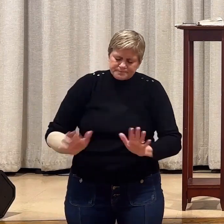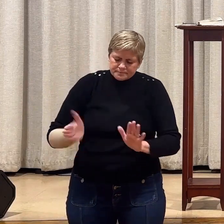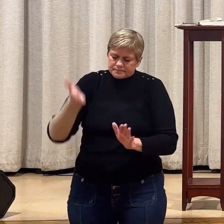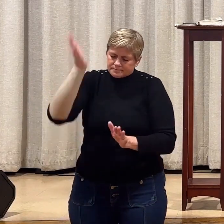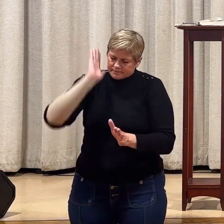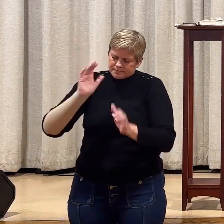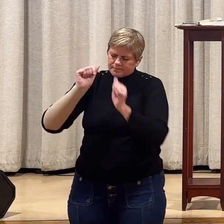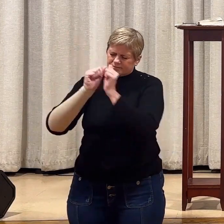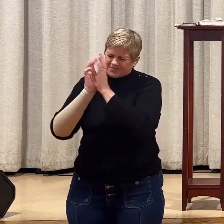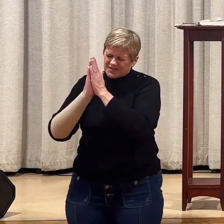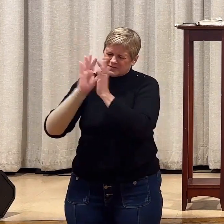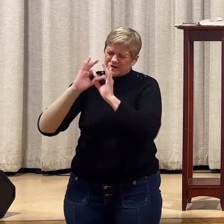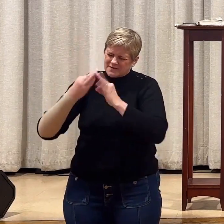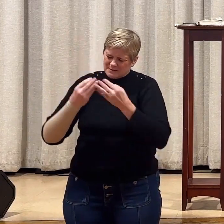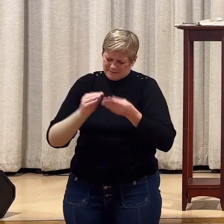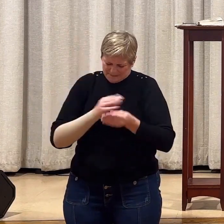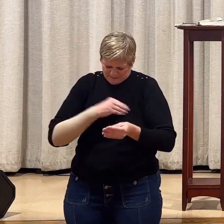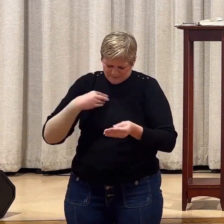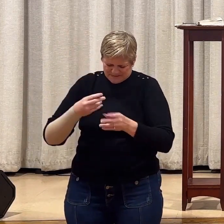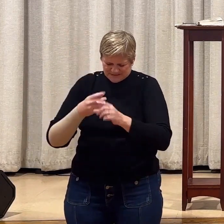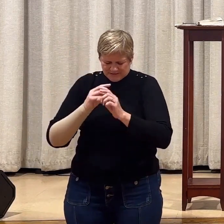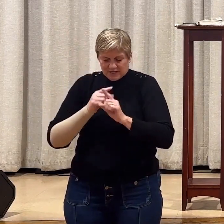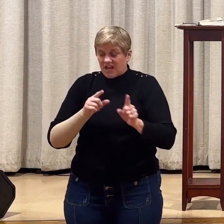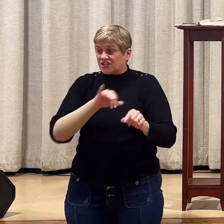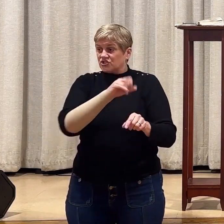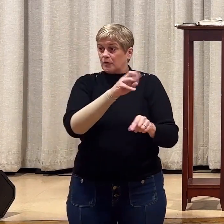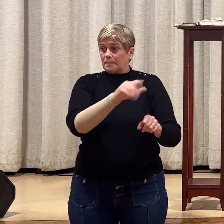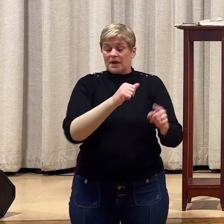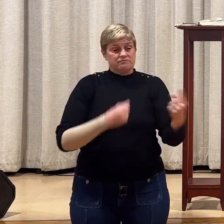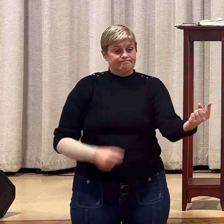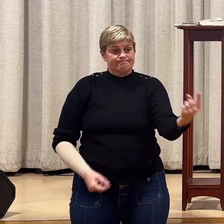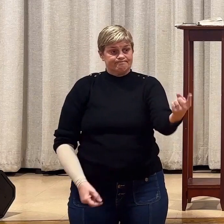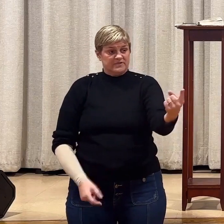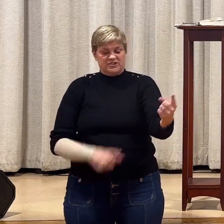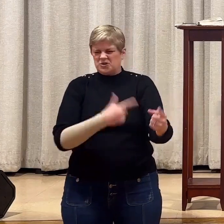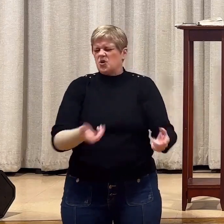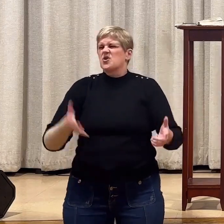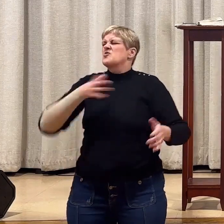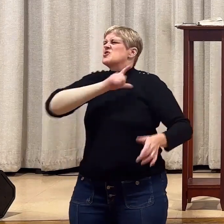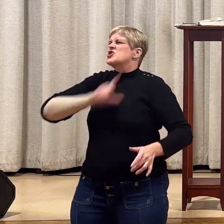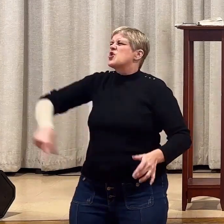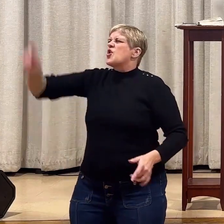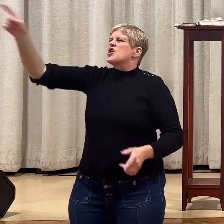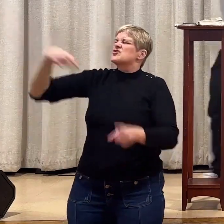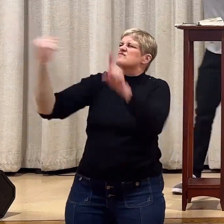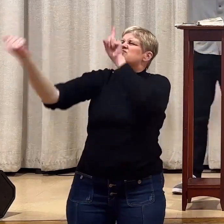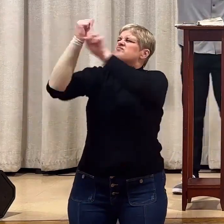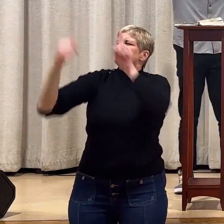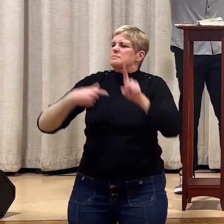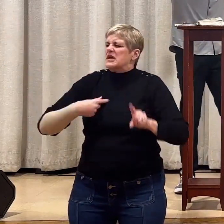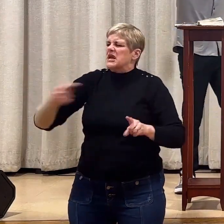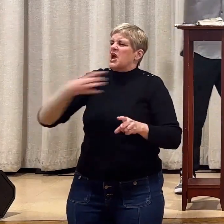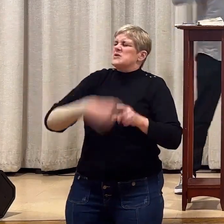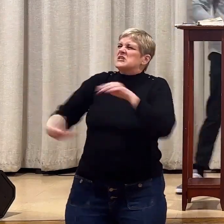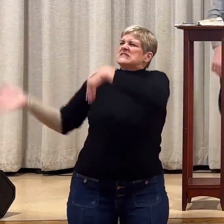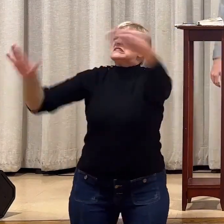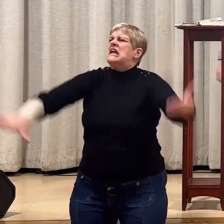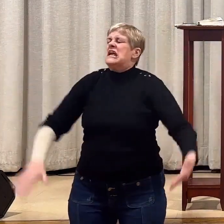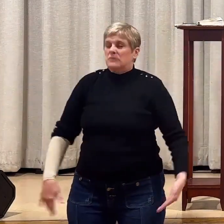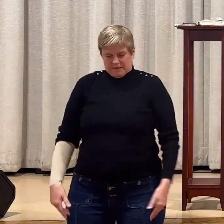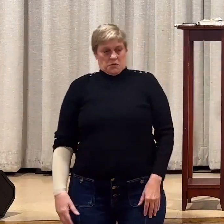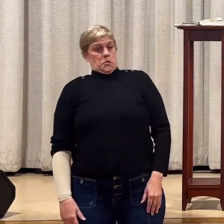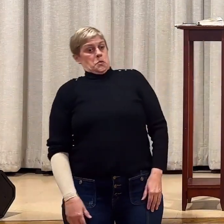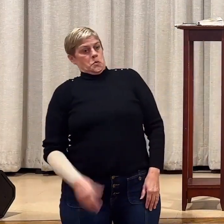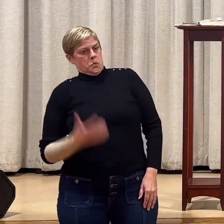I just pray for my family member to be saved in Jesus' name. And then Jeremiah's up in the prayer time. He says, oh, Lord, you have deceived me. I wish I was dead. We'd be like,